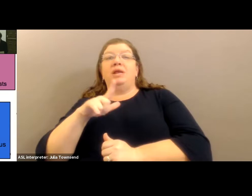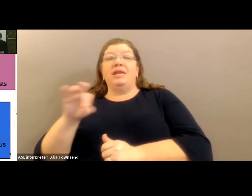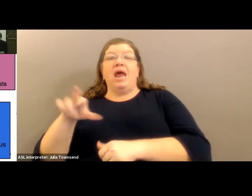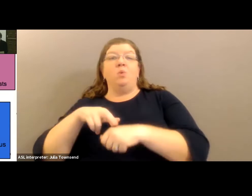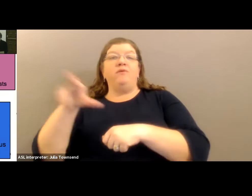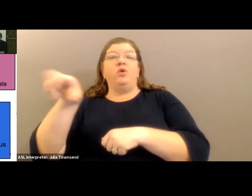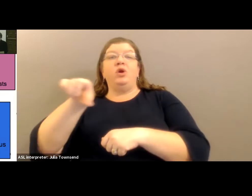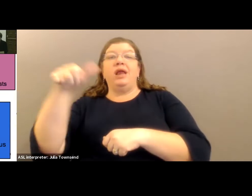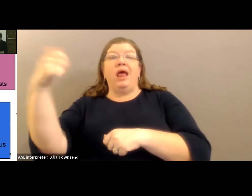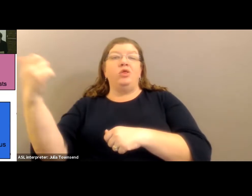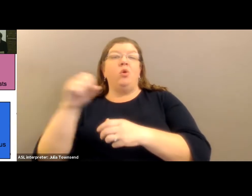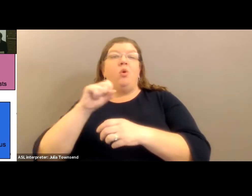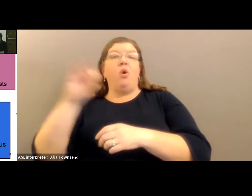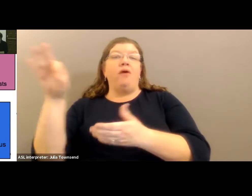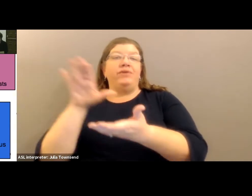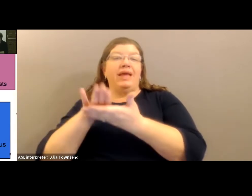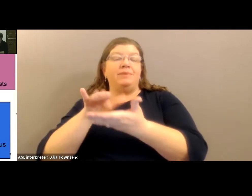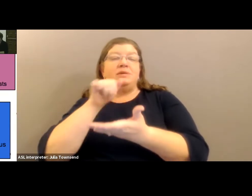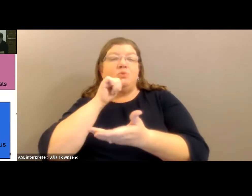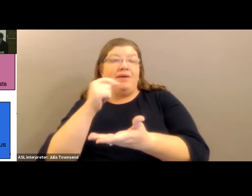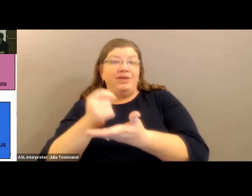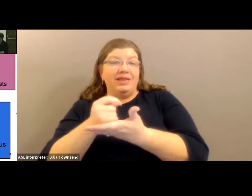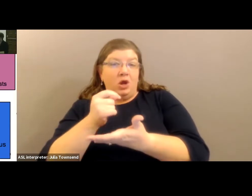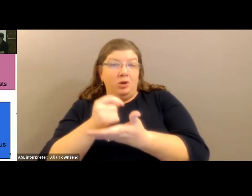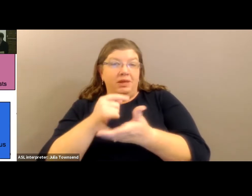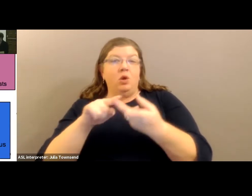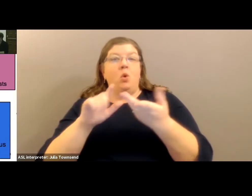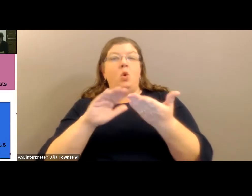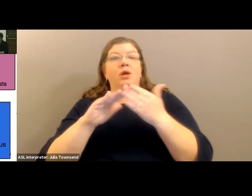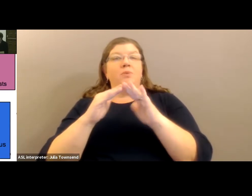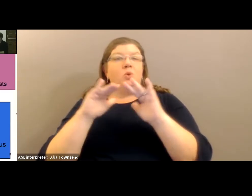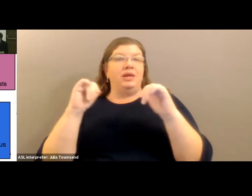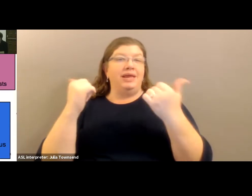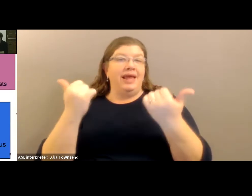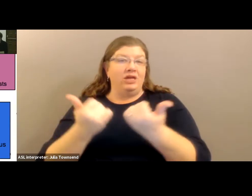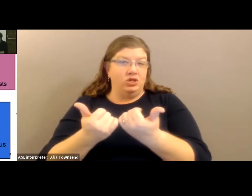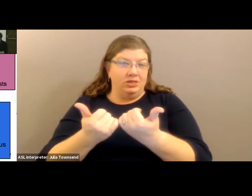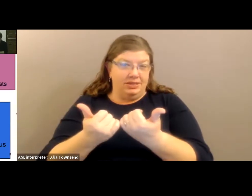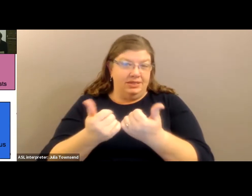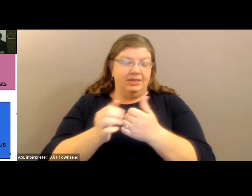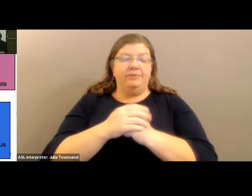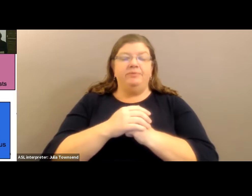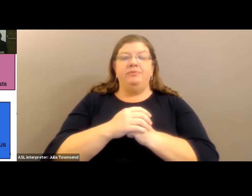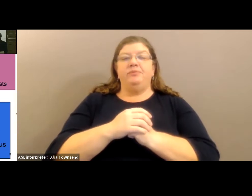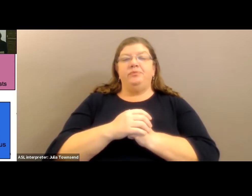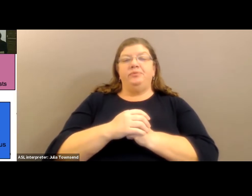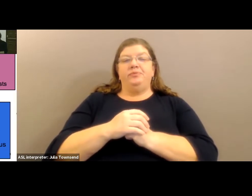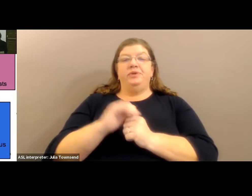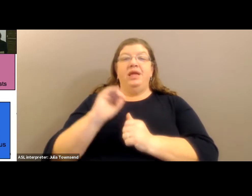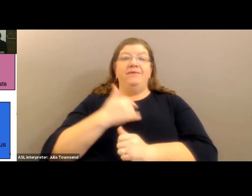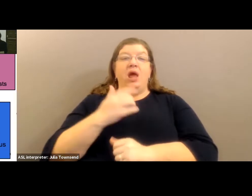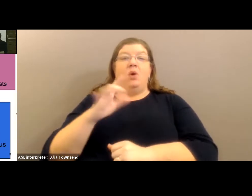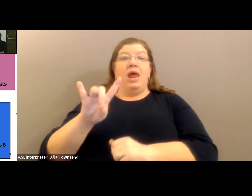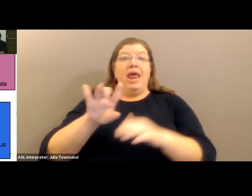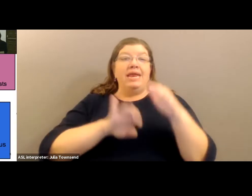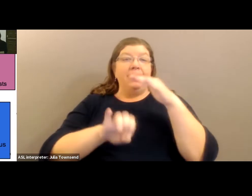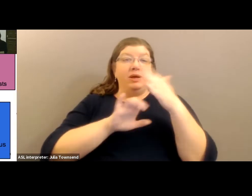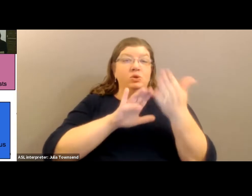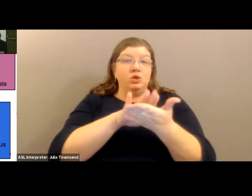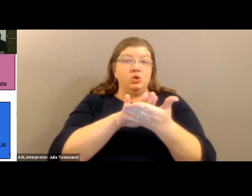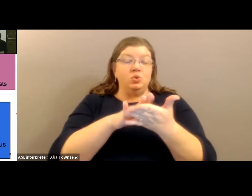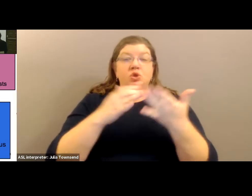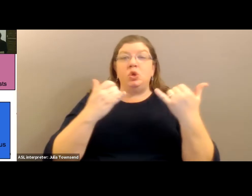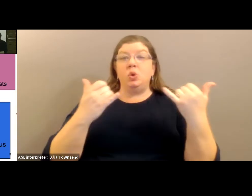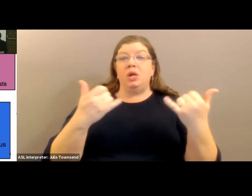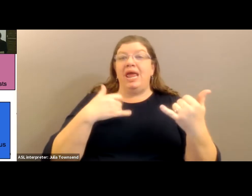to either private therapy or a community agency. And of our 8 elementary schools, we currently